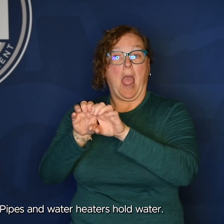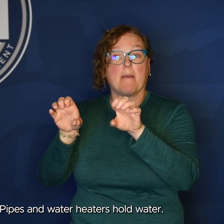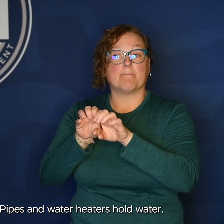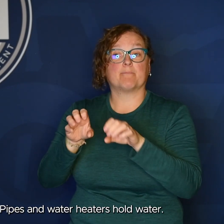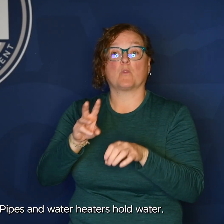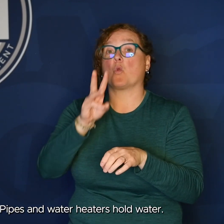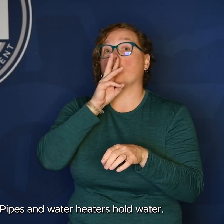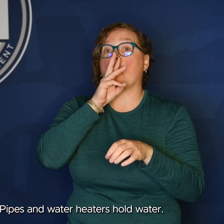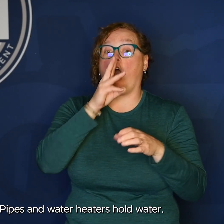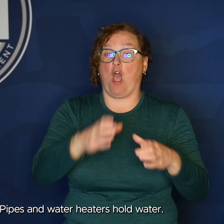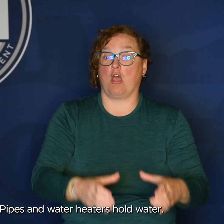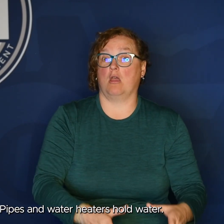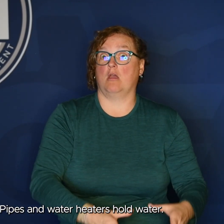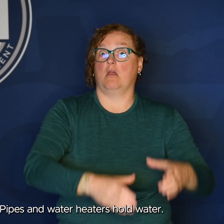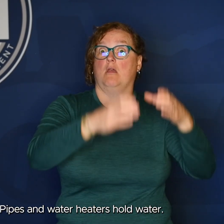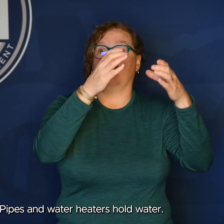Pipes and water heaters hold water.